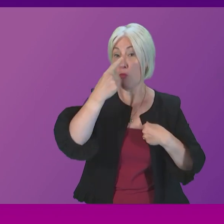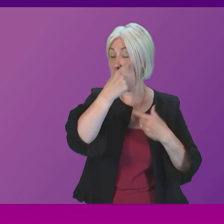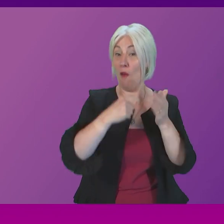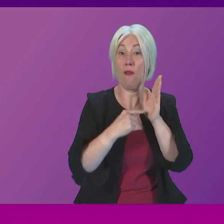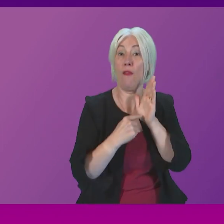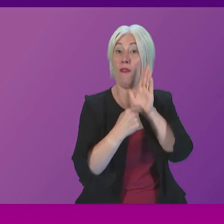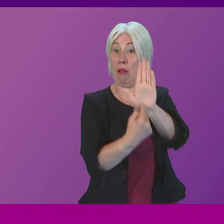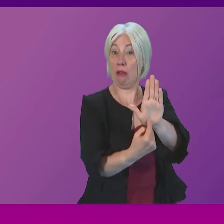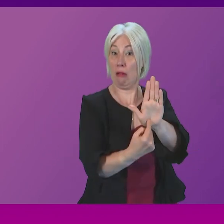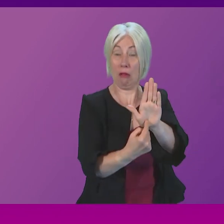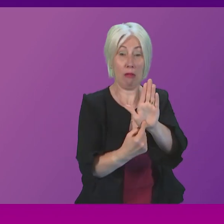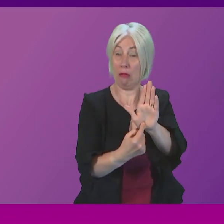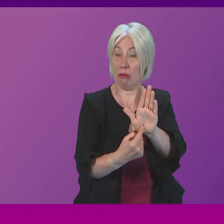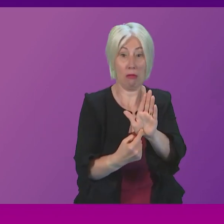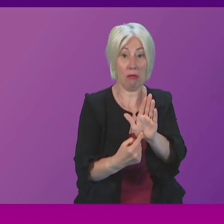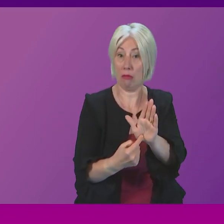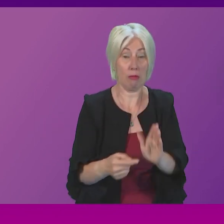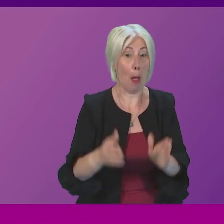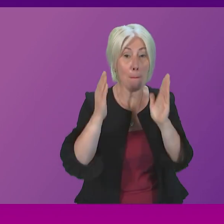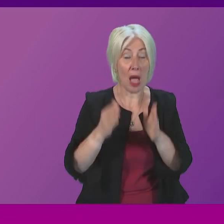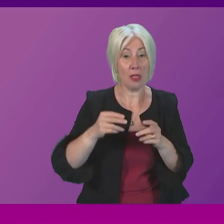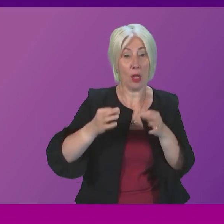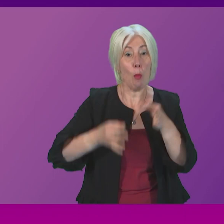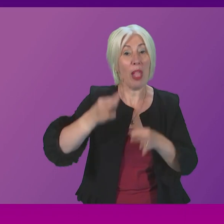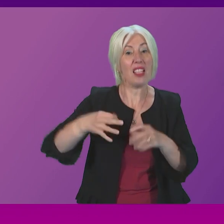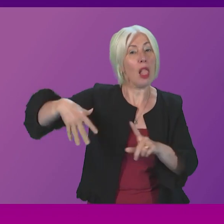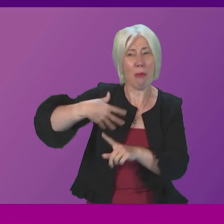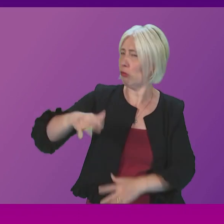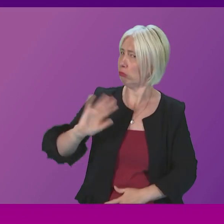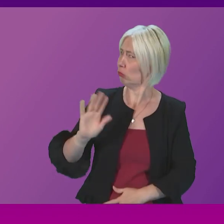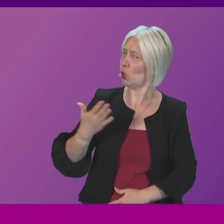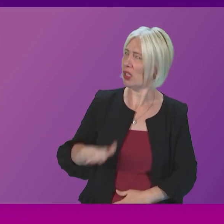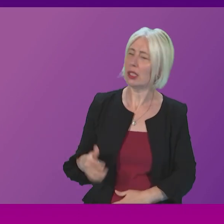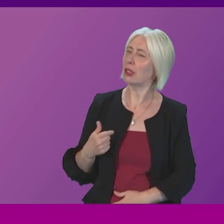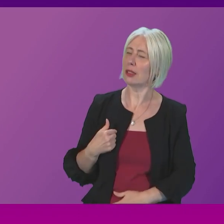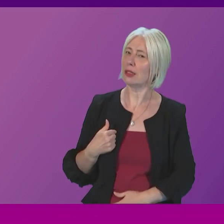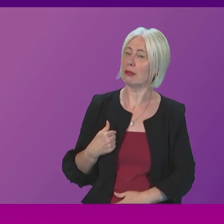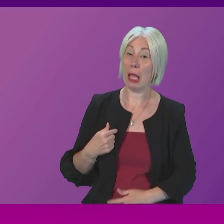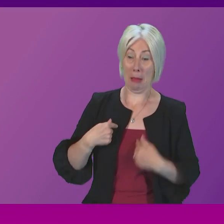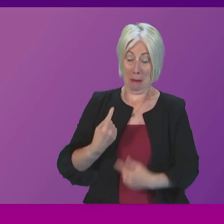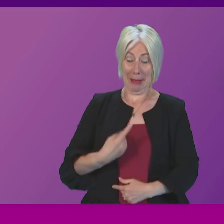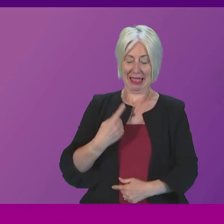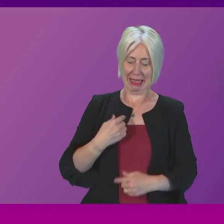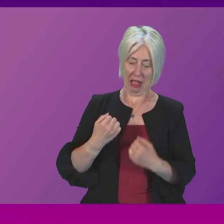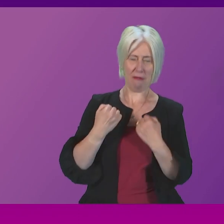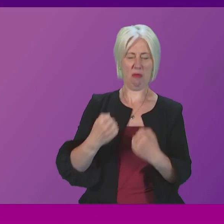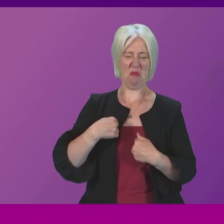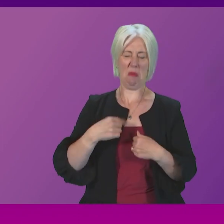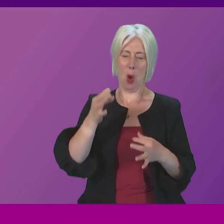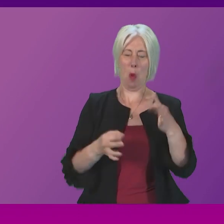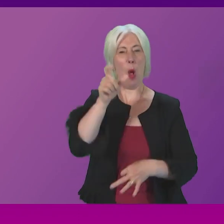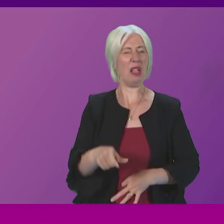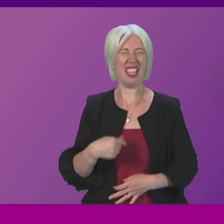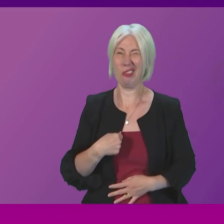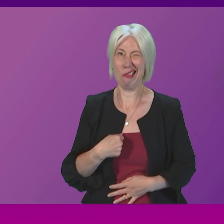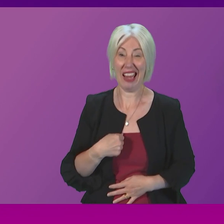can come from, you don't have to come from politics. So I still don't see myself as a politician, and every day